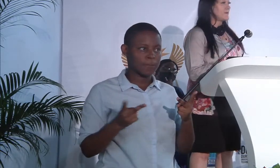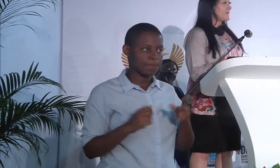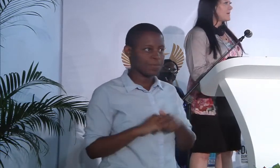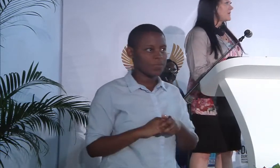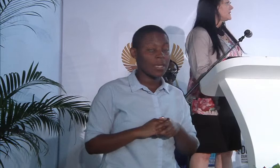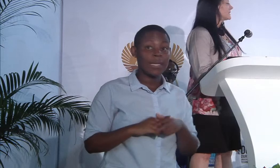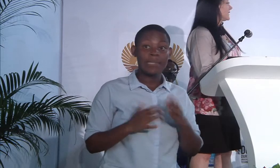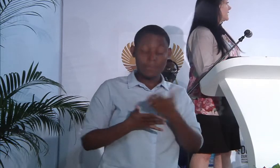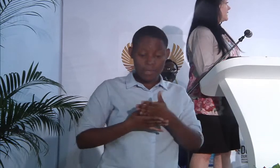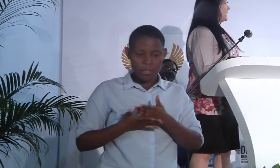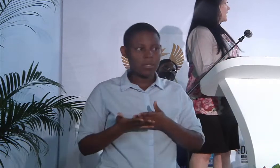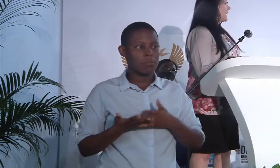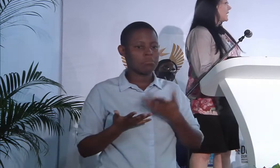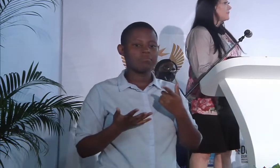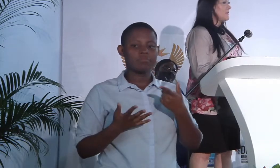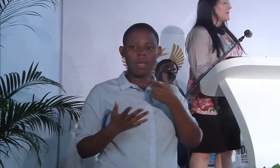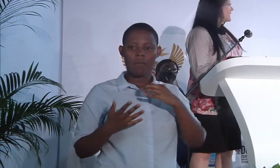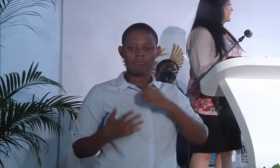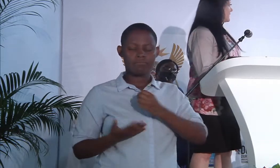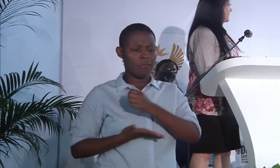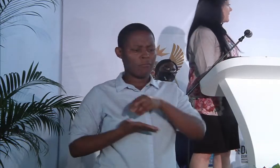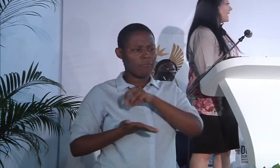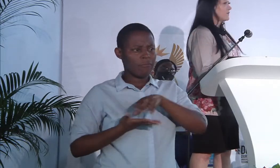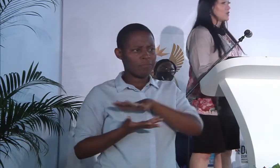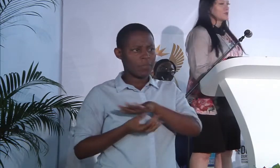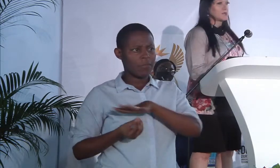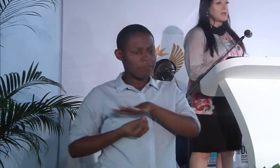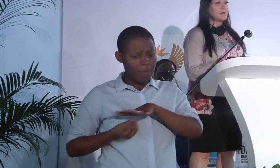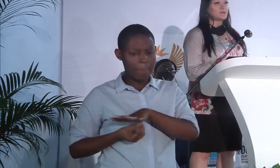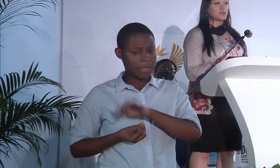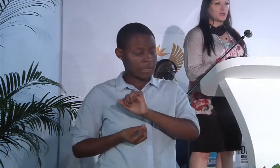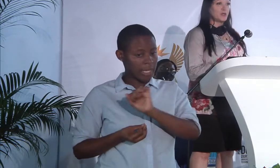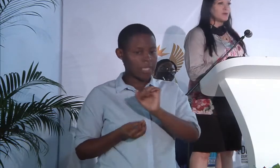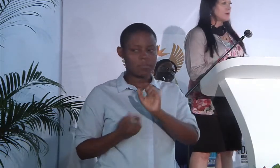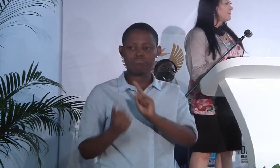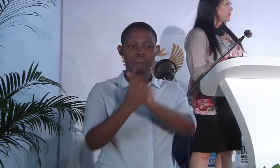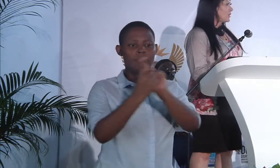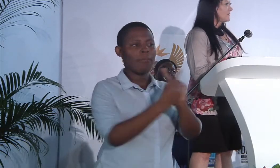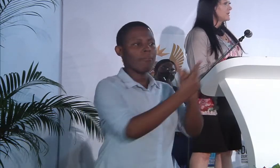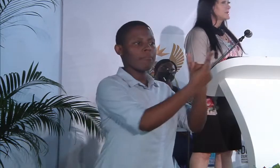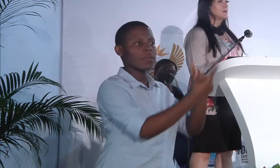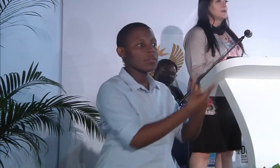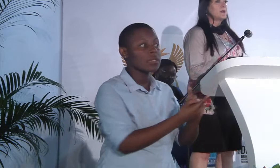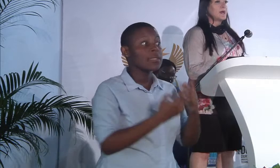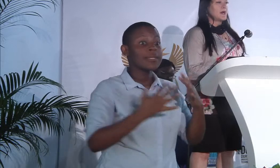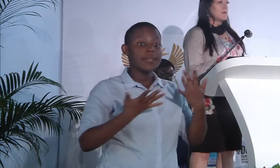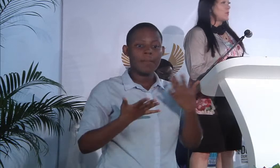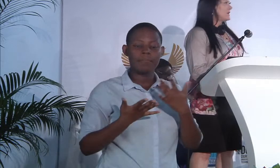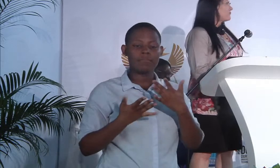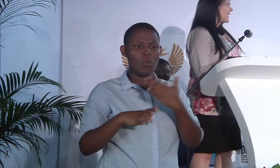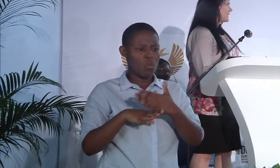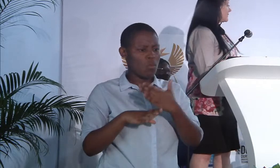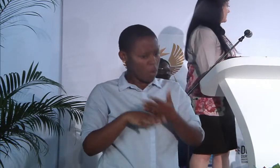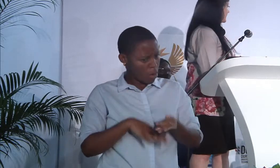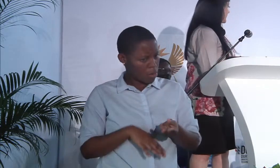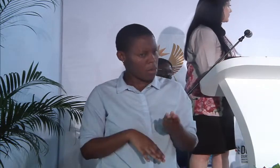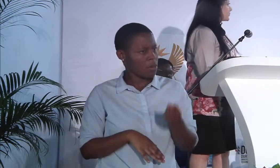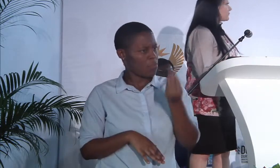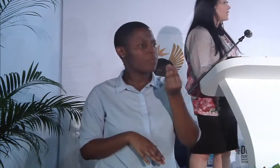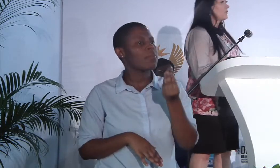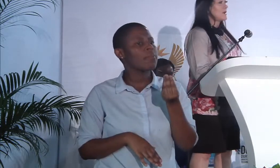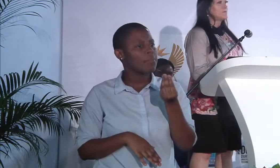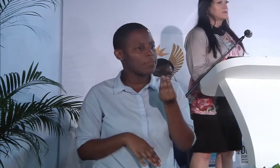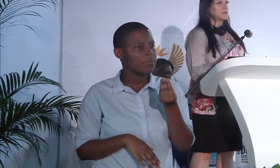with their families. Many of them have got secure employment. We ran